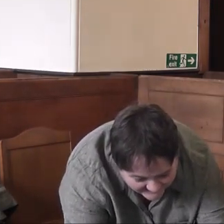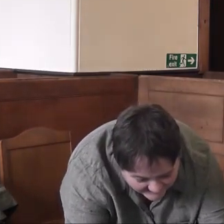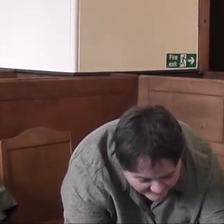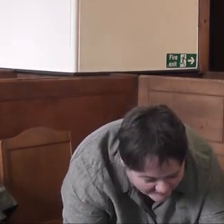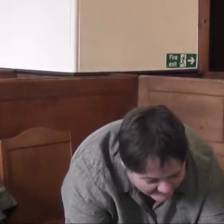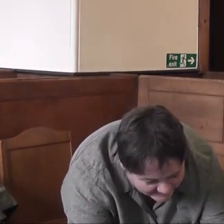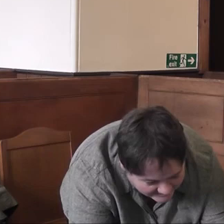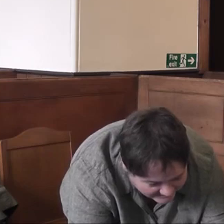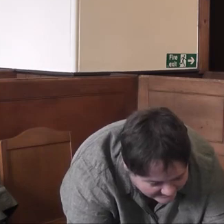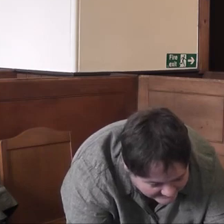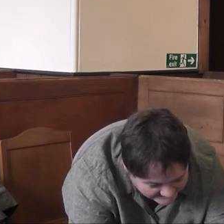Okay.